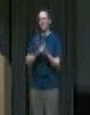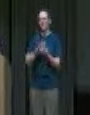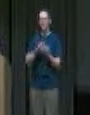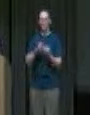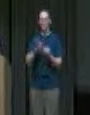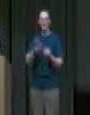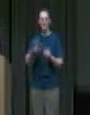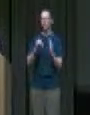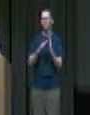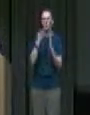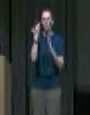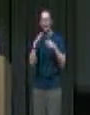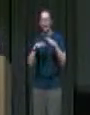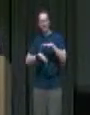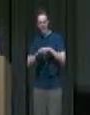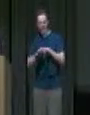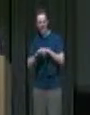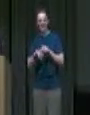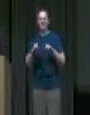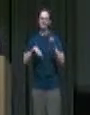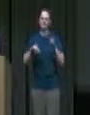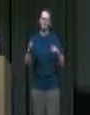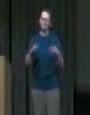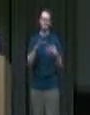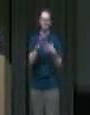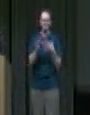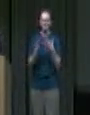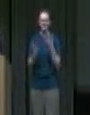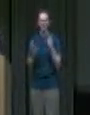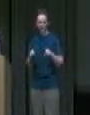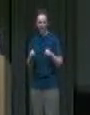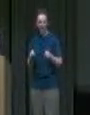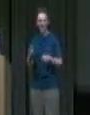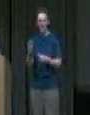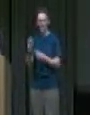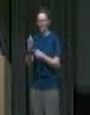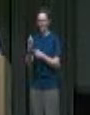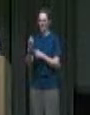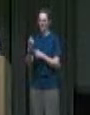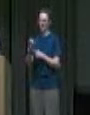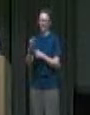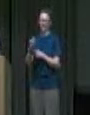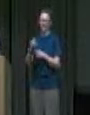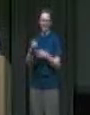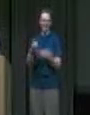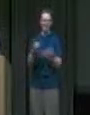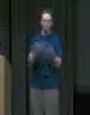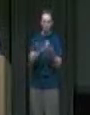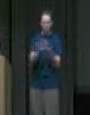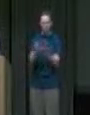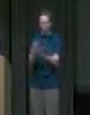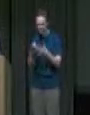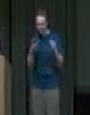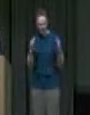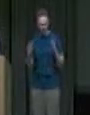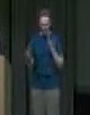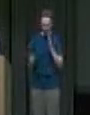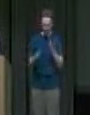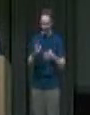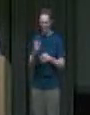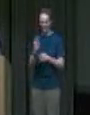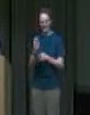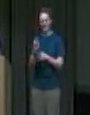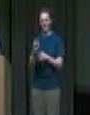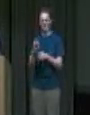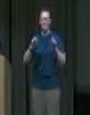approach was chosen. So there's a lot of alternatives, a lot of sediment sampling, feasibility studies that were looked at. And